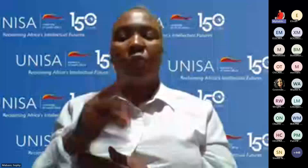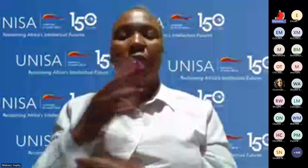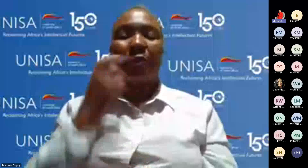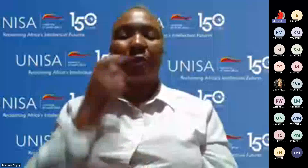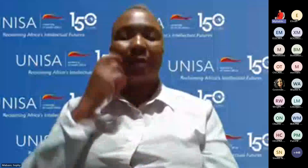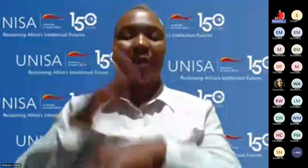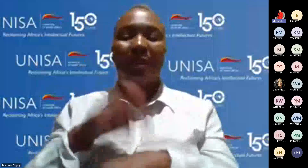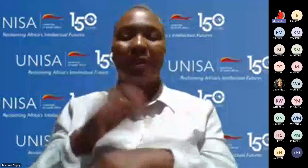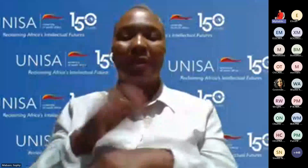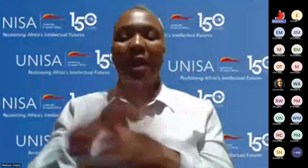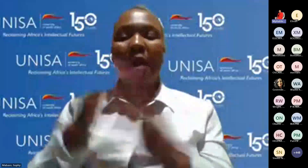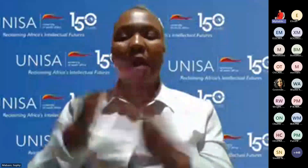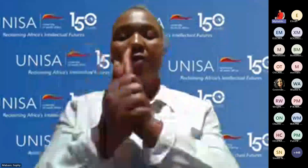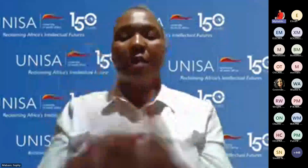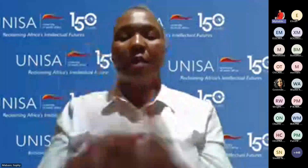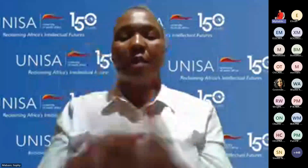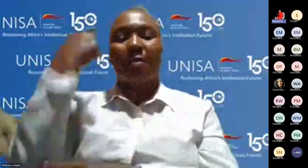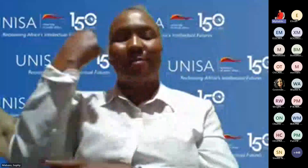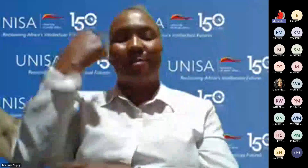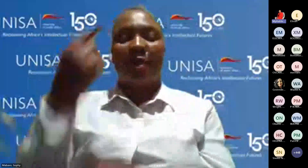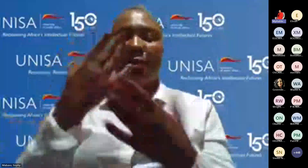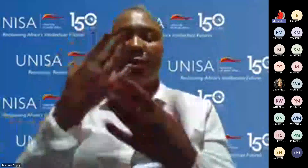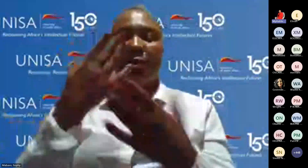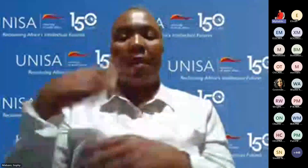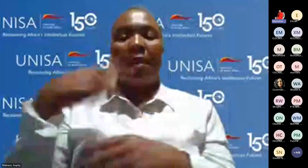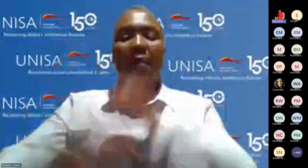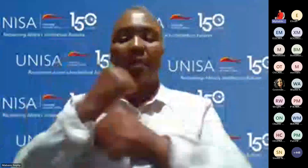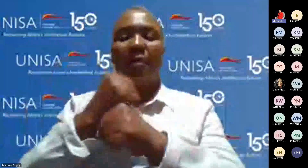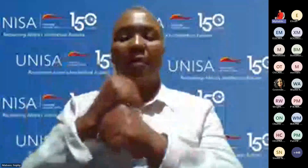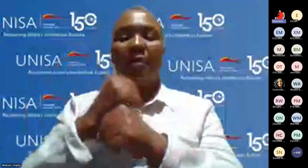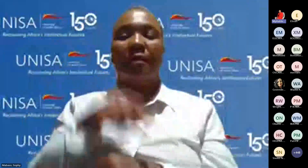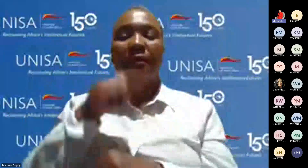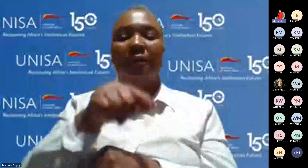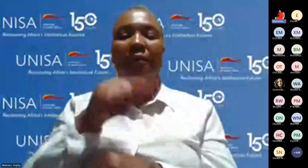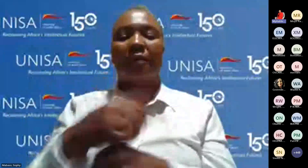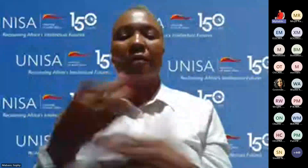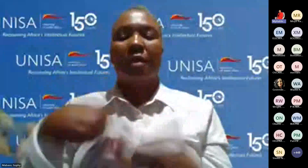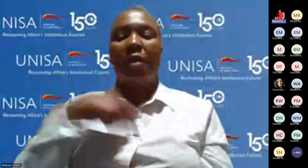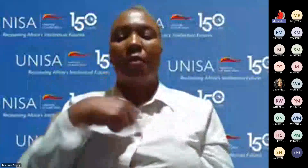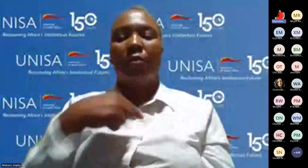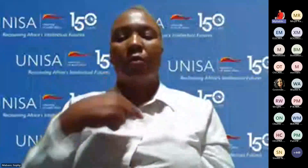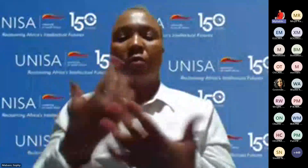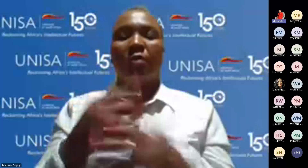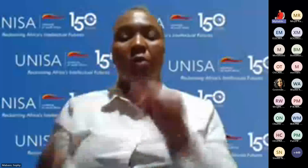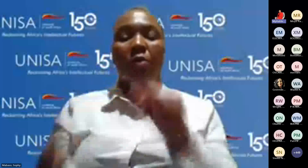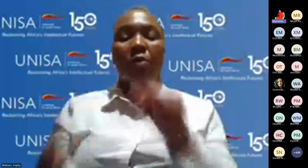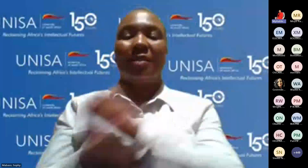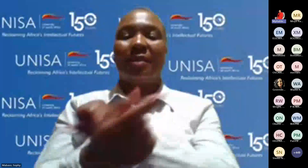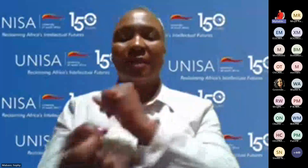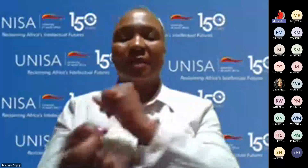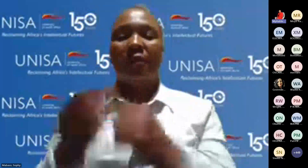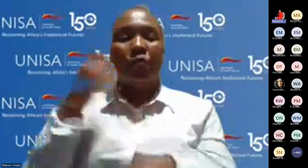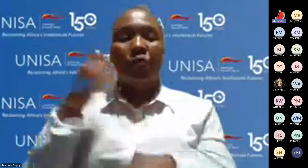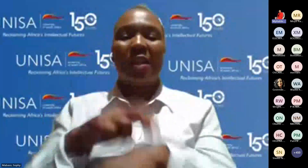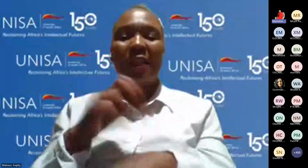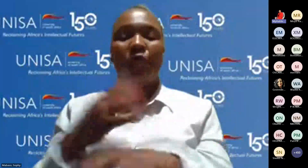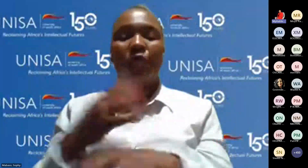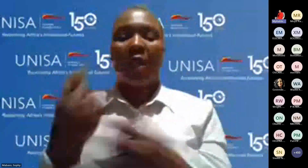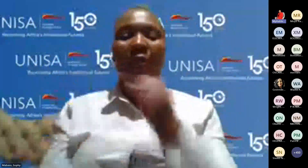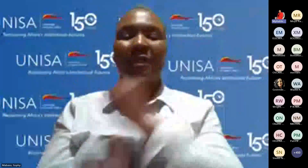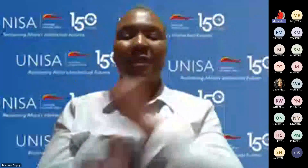a skill. I think maybe next year here in our sessions, we need to have a session